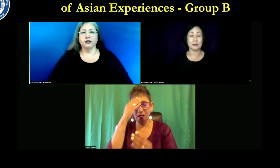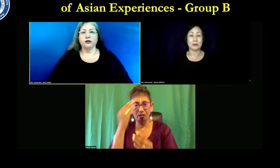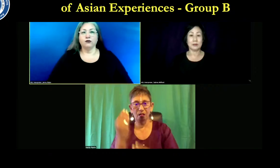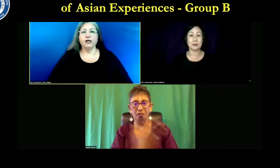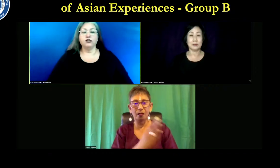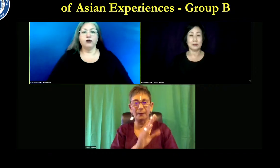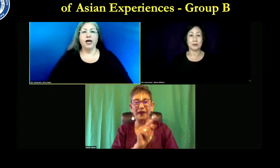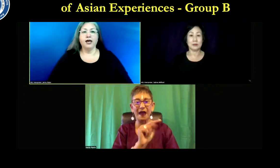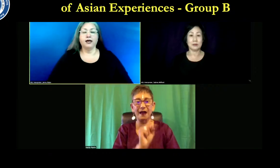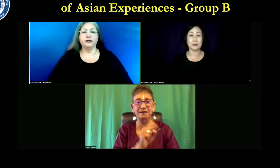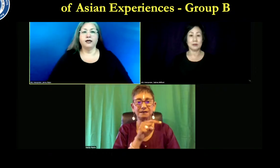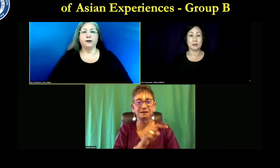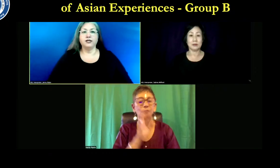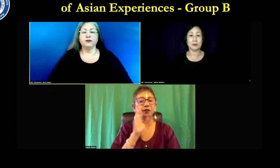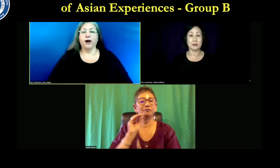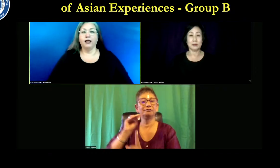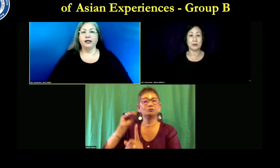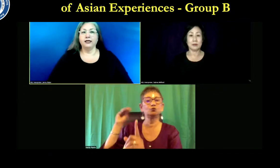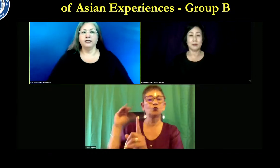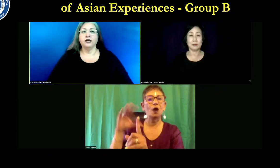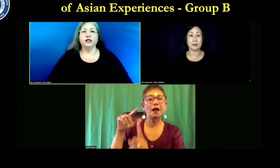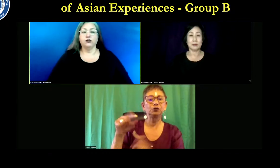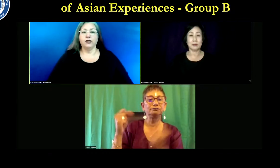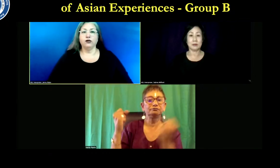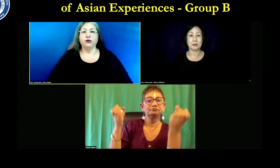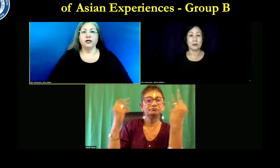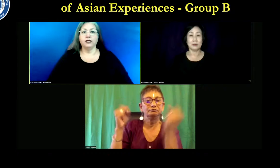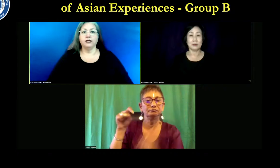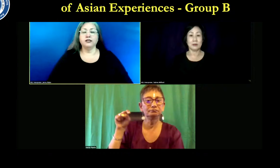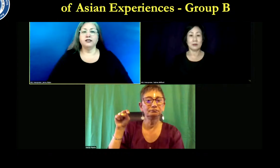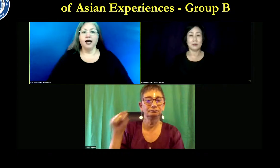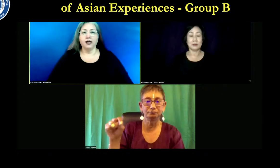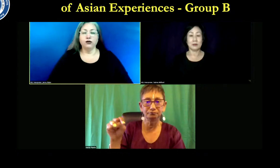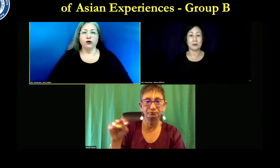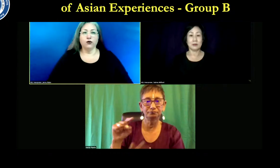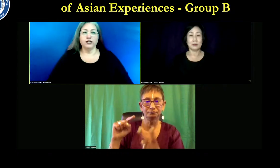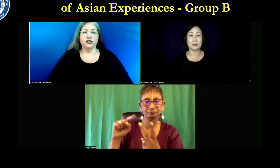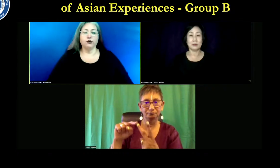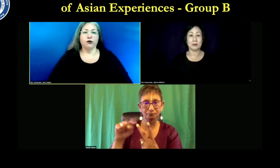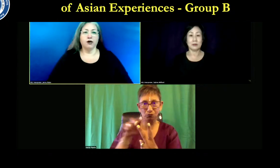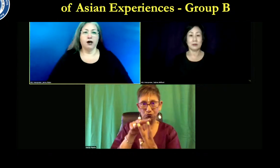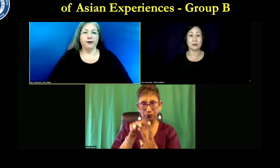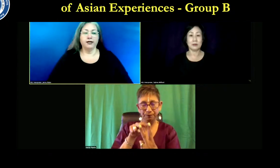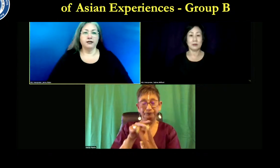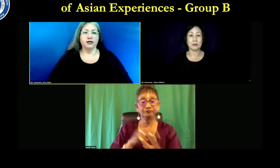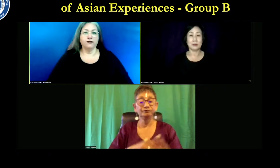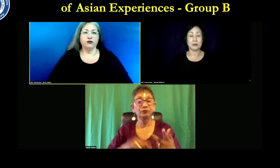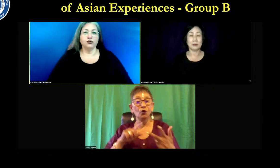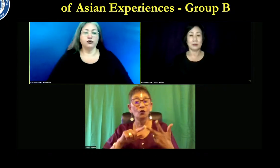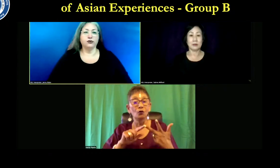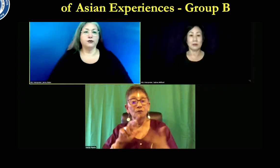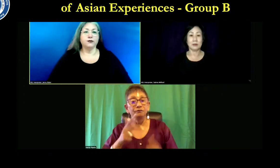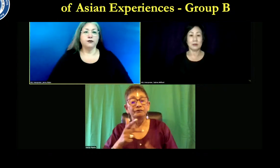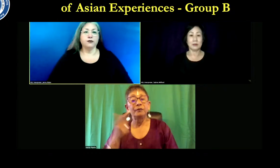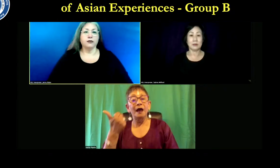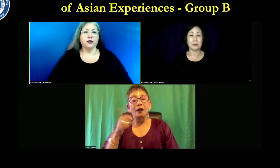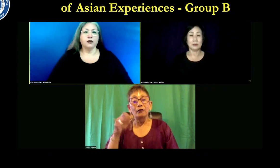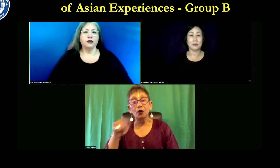always raise your hand and be spotlit so that you can sign your question or comment if you